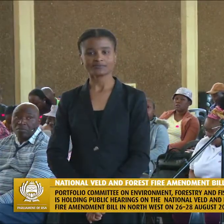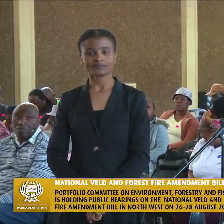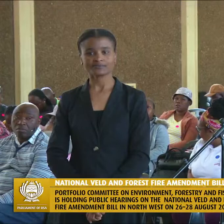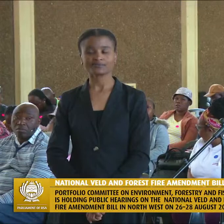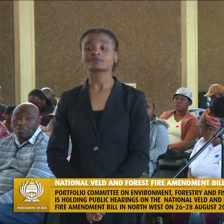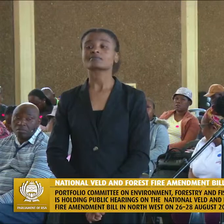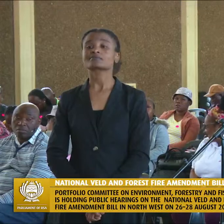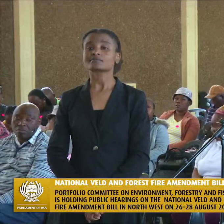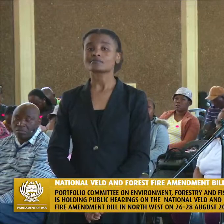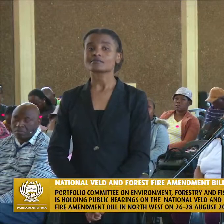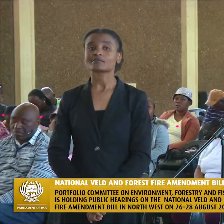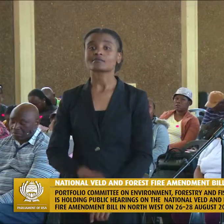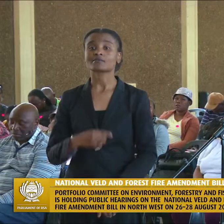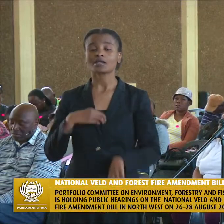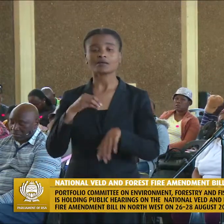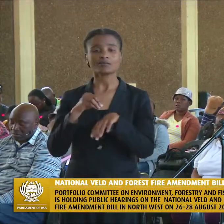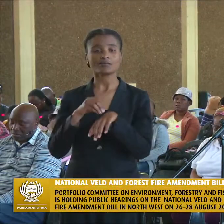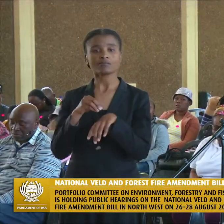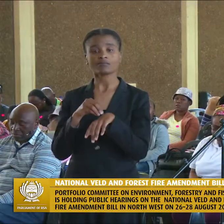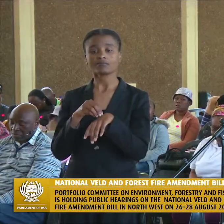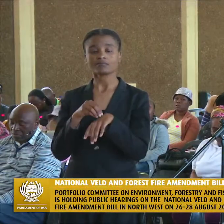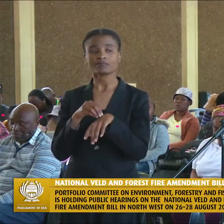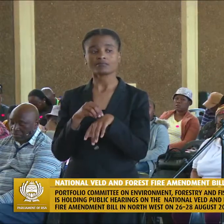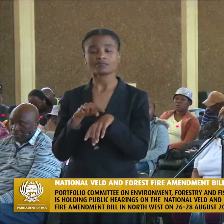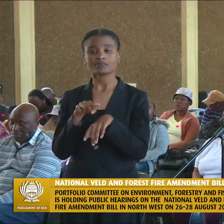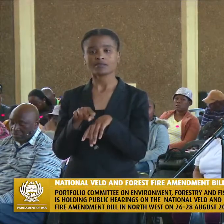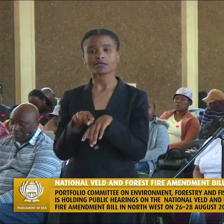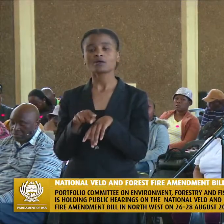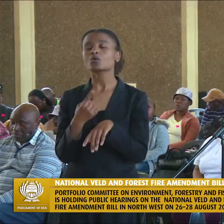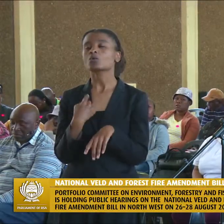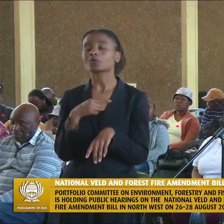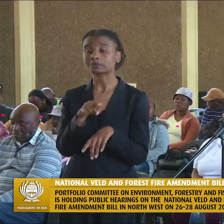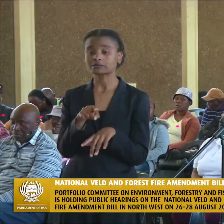kfb funded by fm